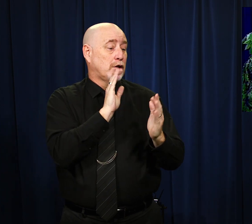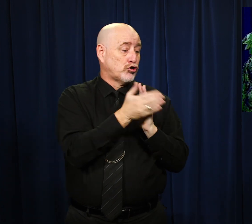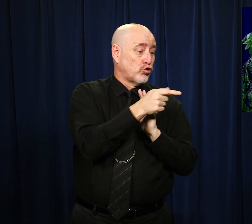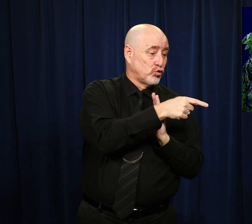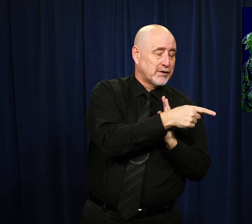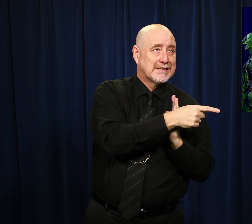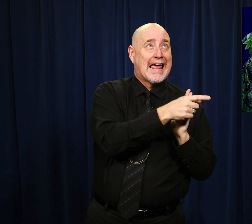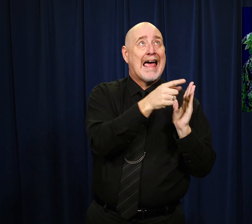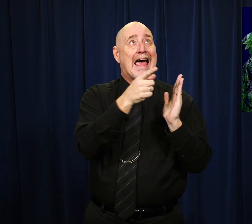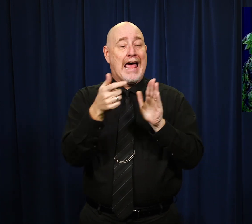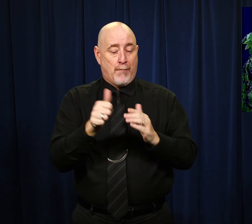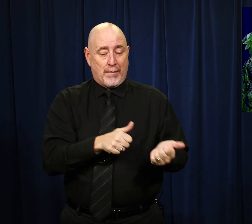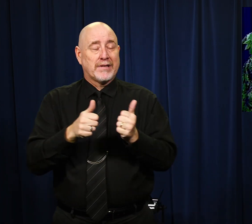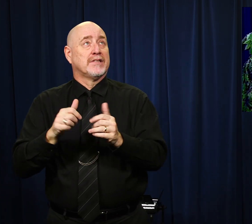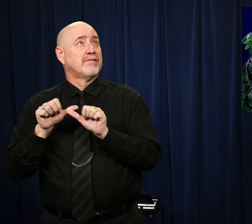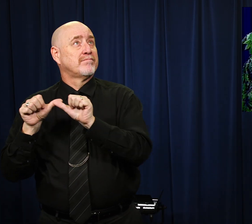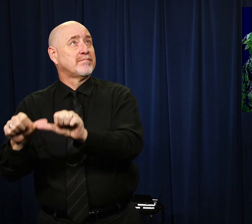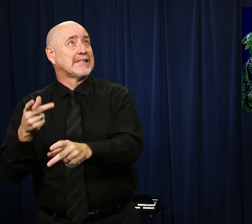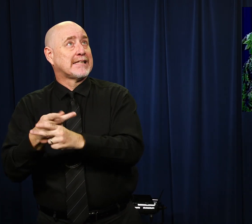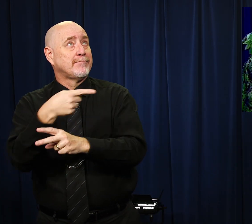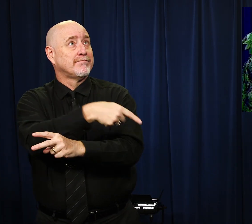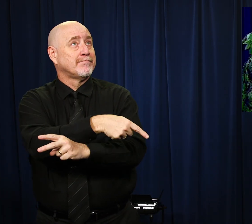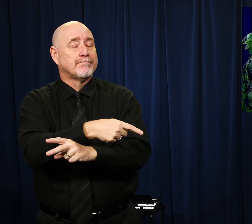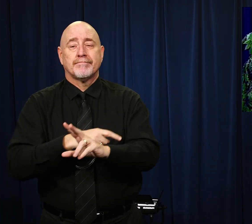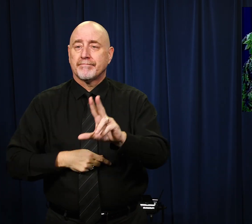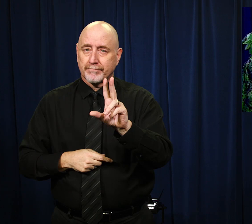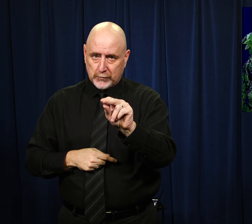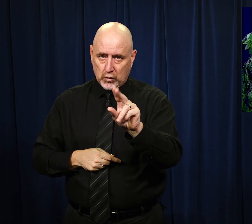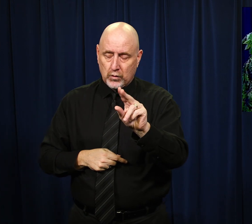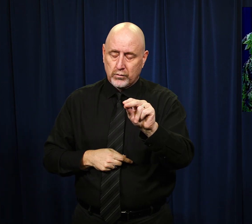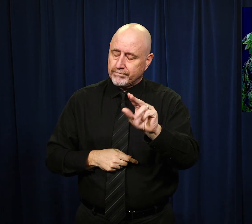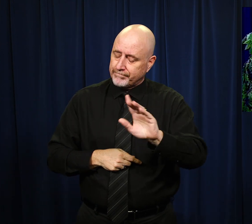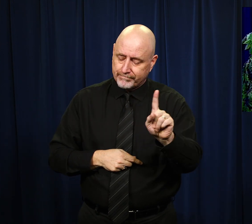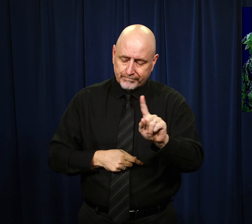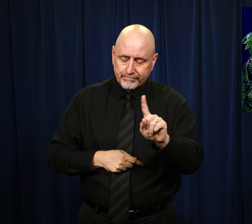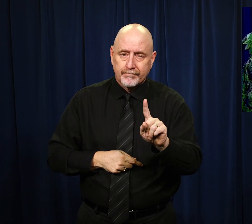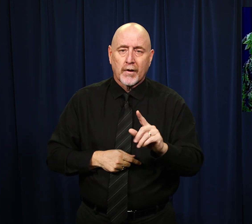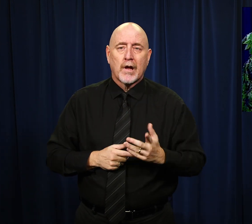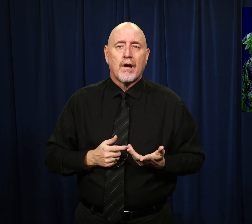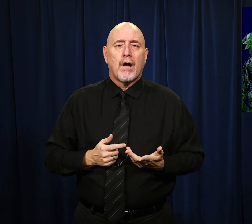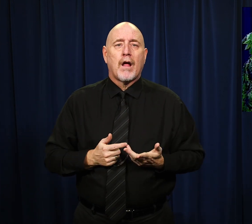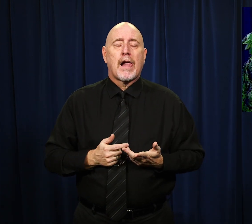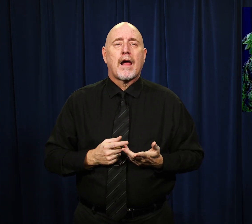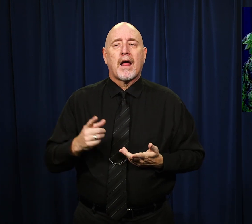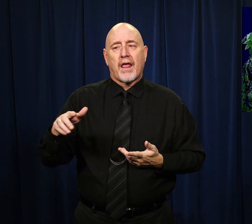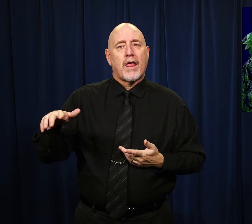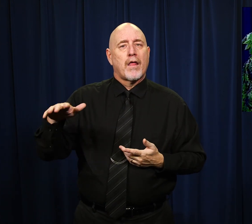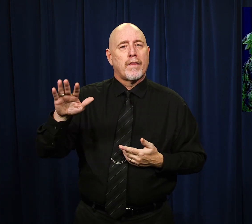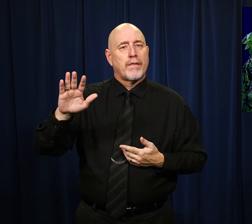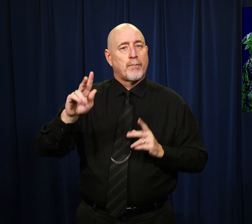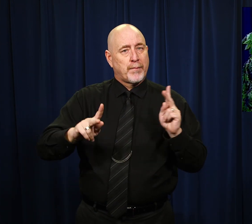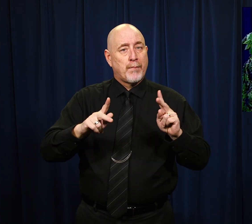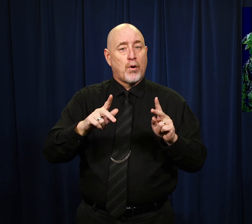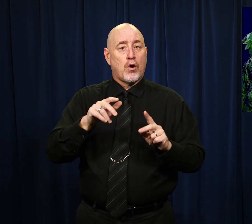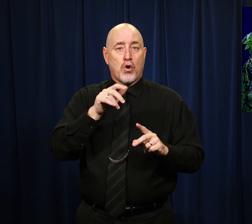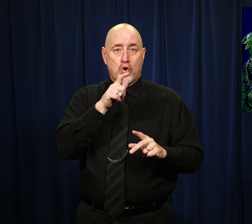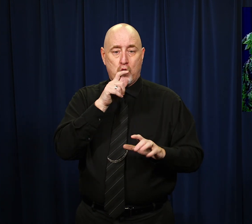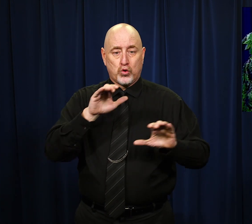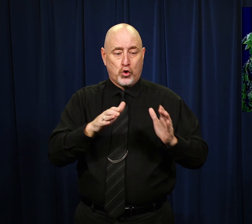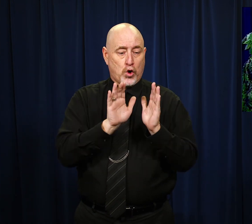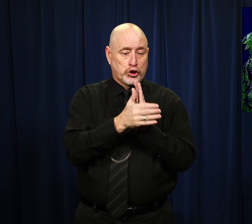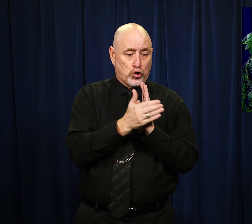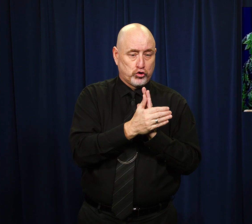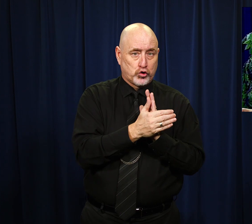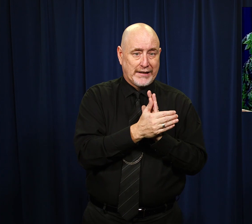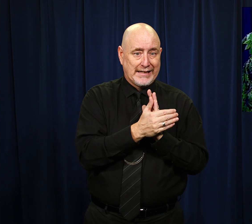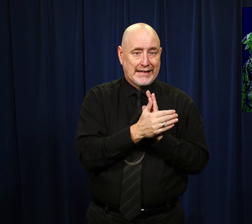good. Baptism will make it good. No. I want you to know that these people were unrighteous if they committed adultery,